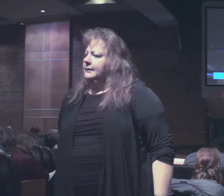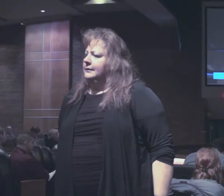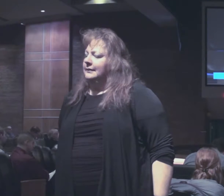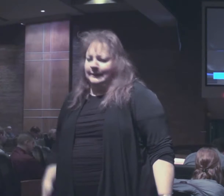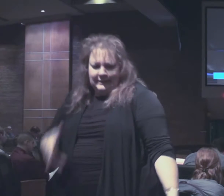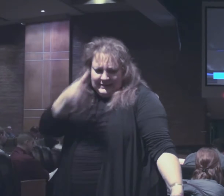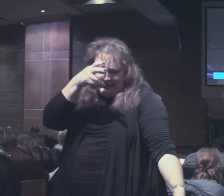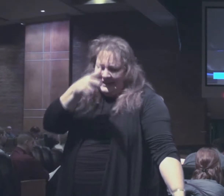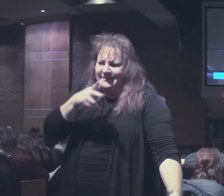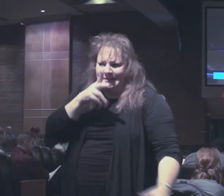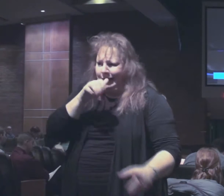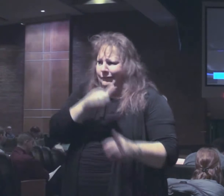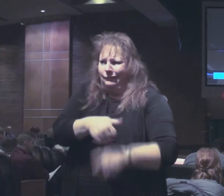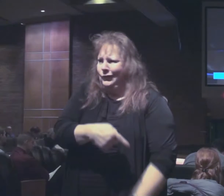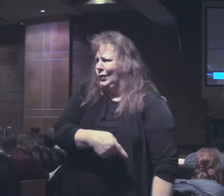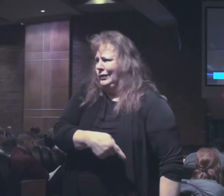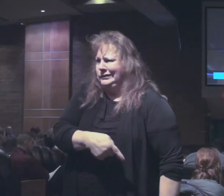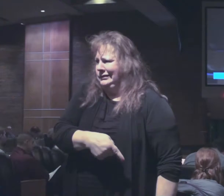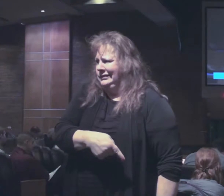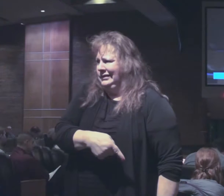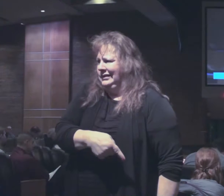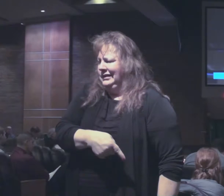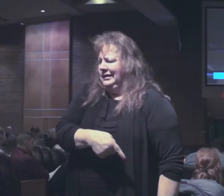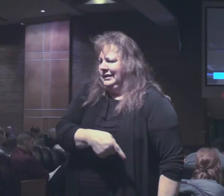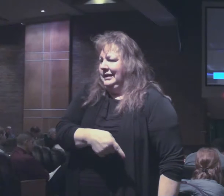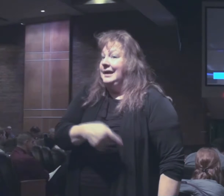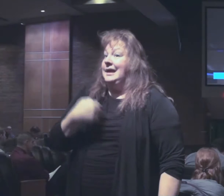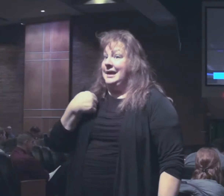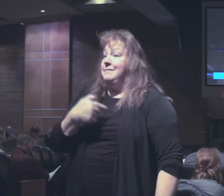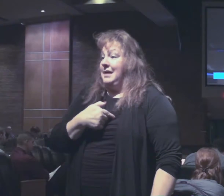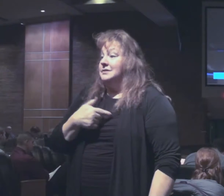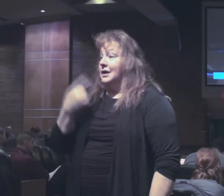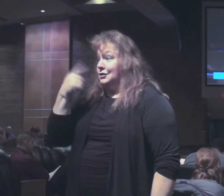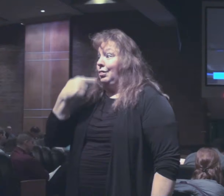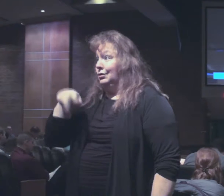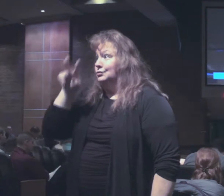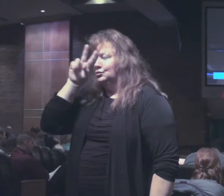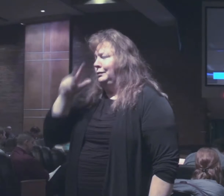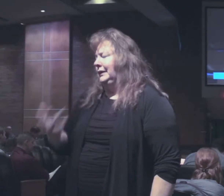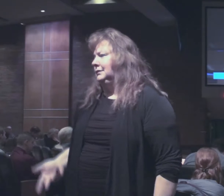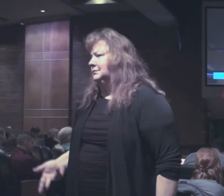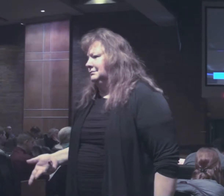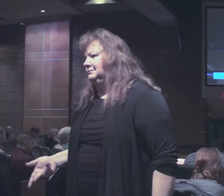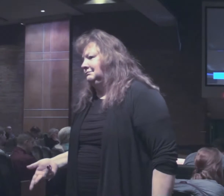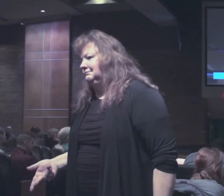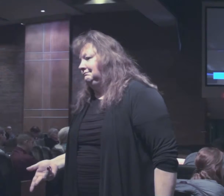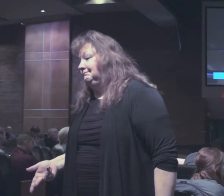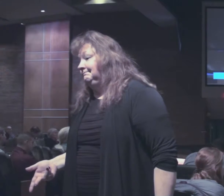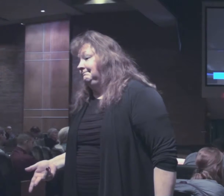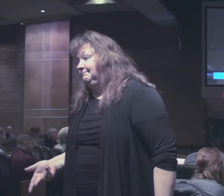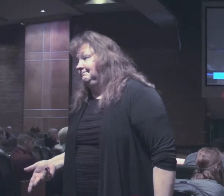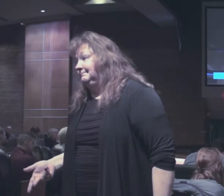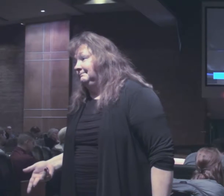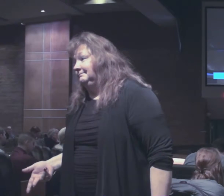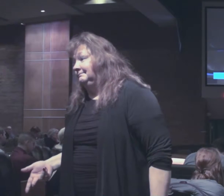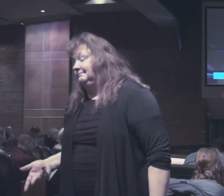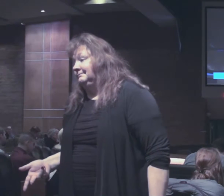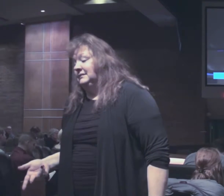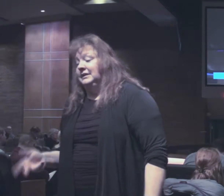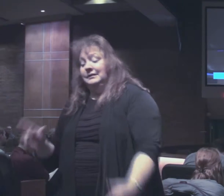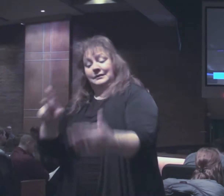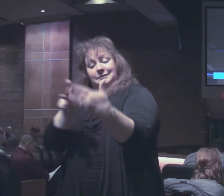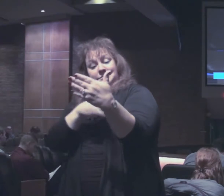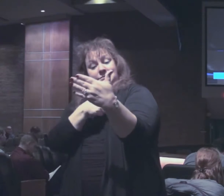But the devil's not fooled. He's making us fools. And the psalmist